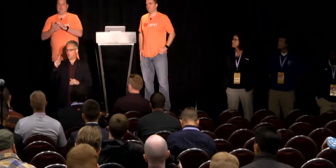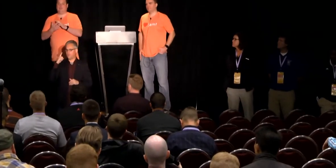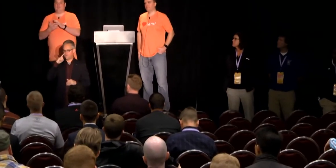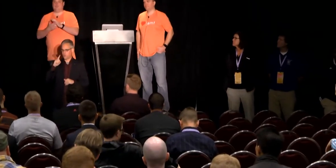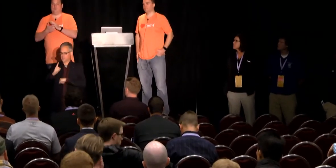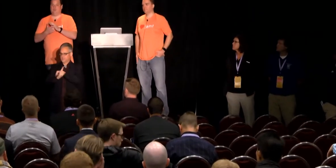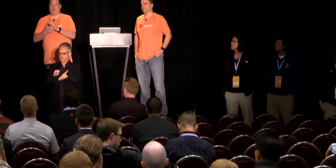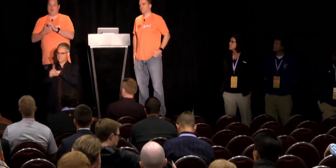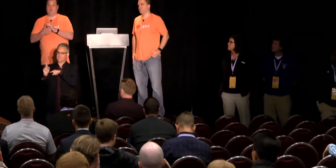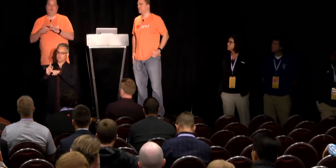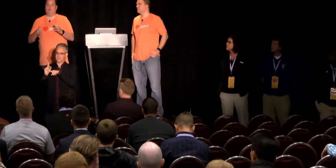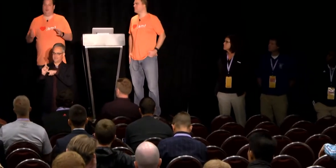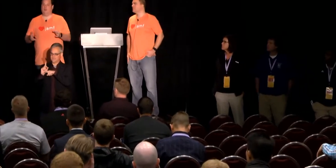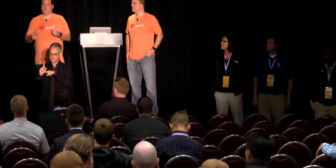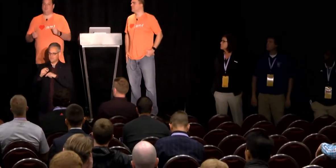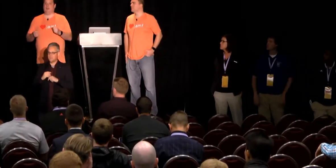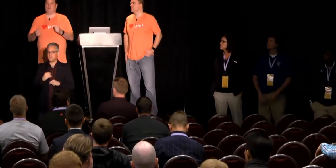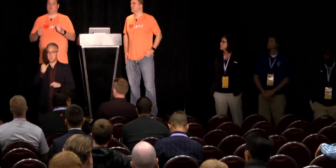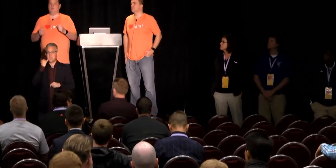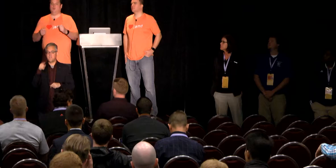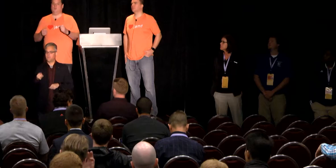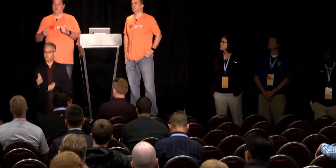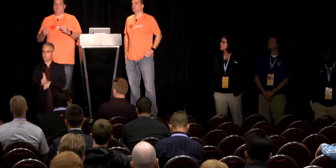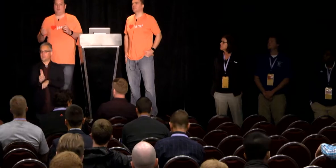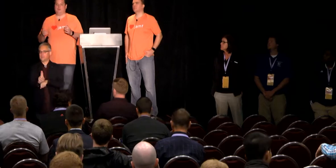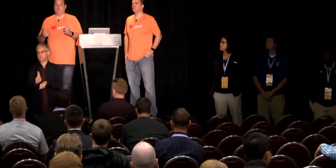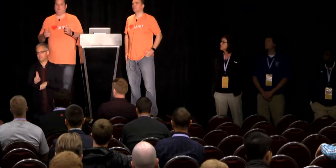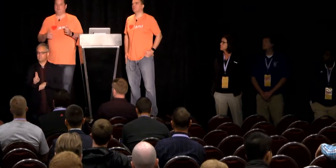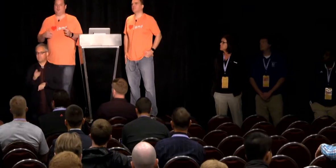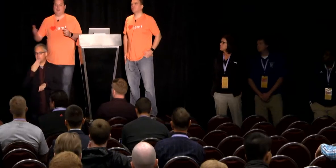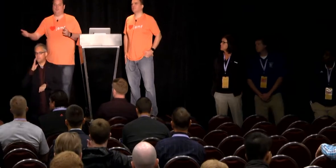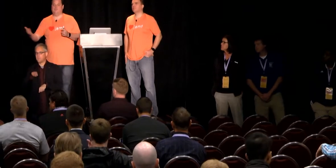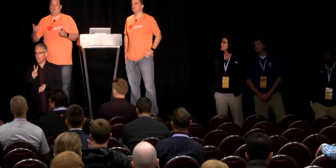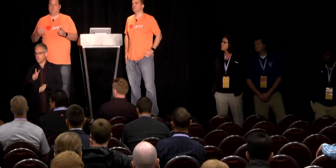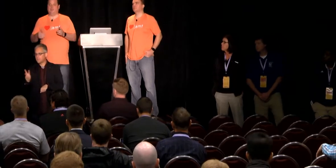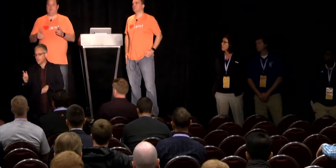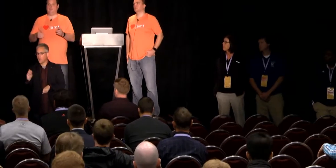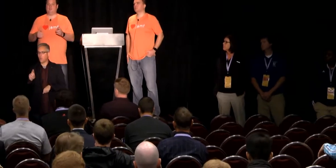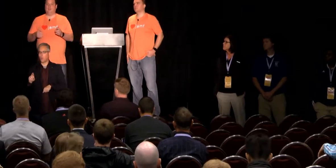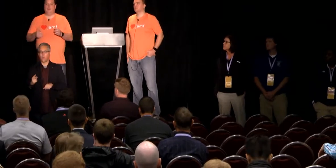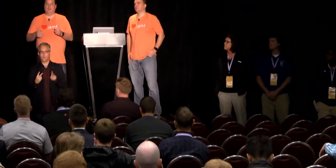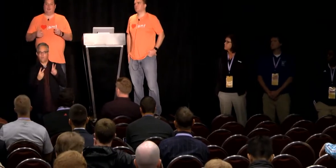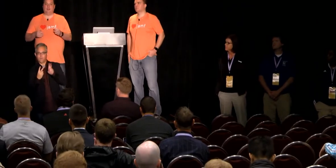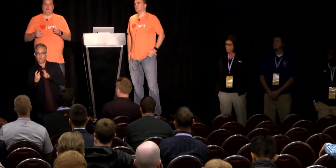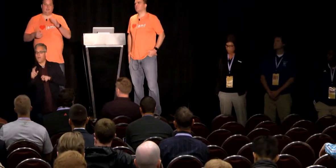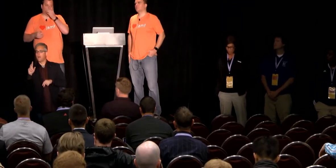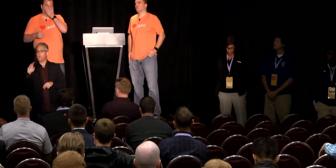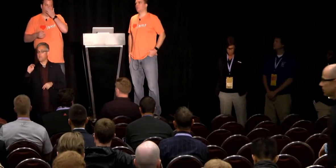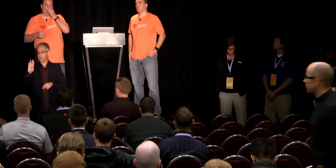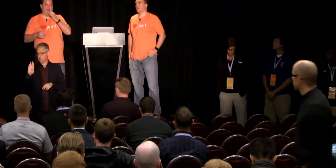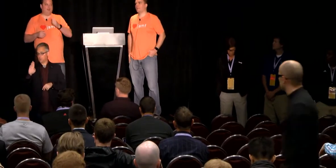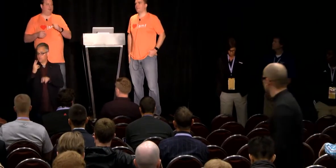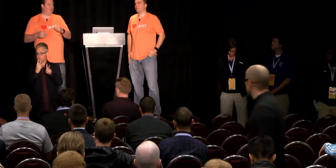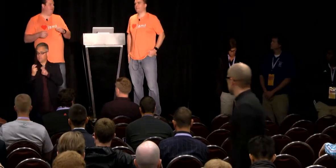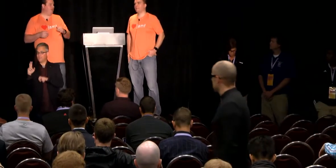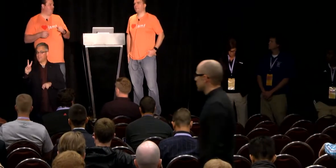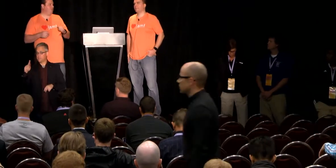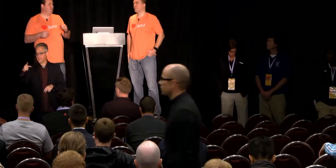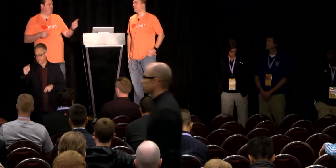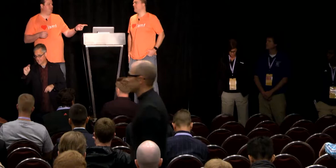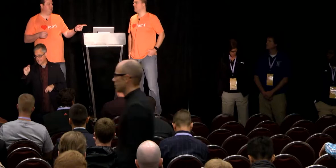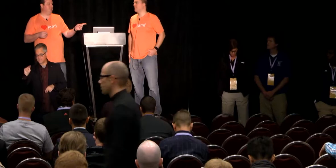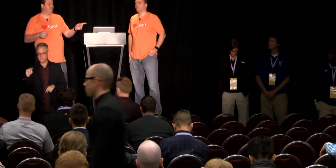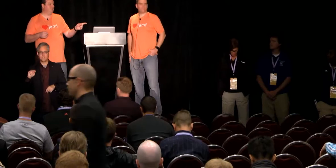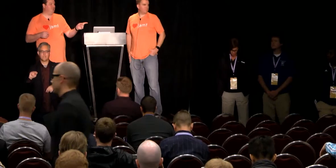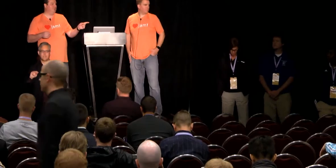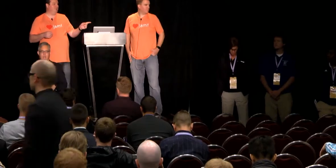misuse is truly like I'm going to bad websites or I'm a MacBook user, I'm downloading VPNs, there's a method, and I might throw this